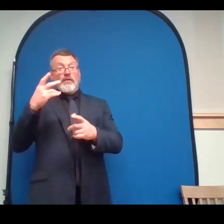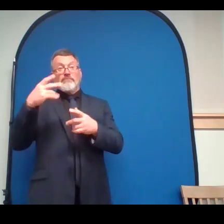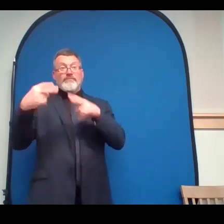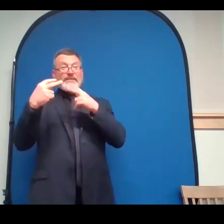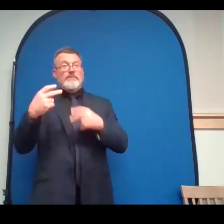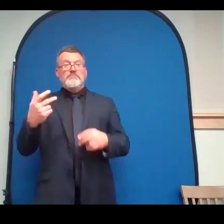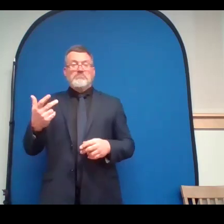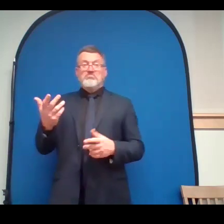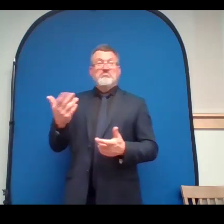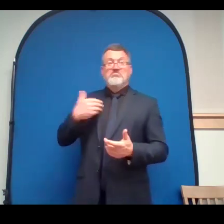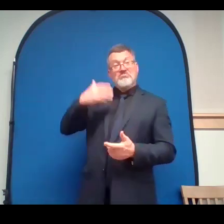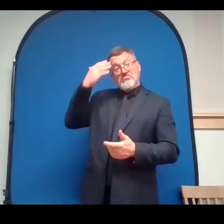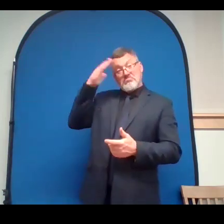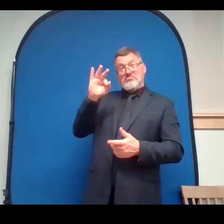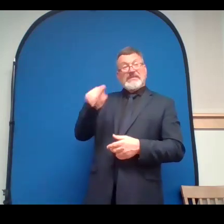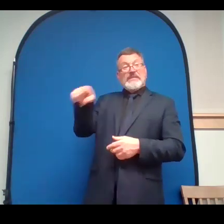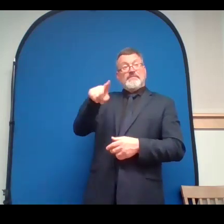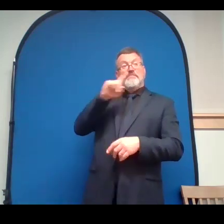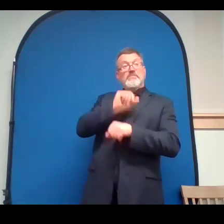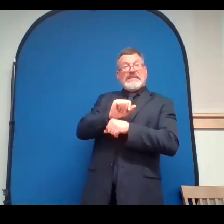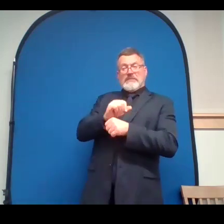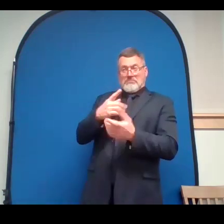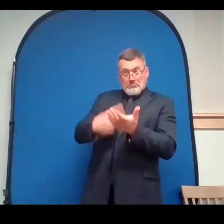that was part of the conversation I had. But,